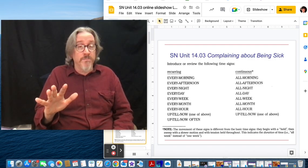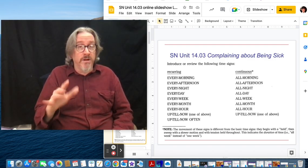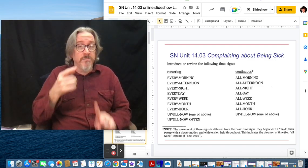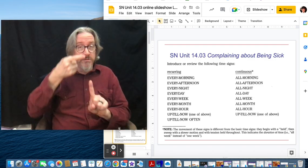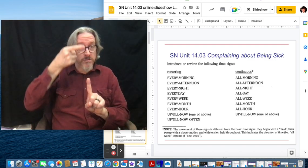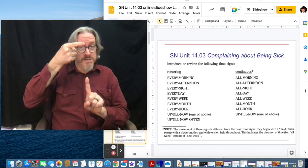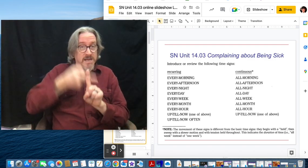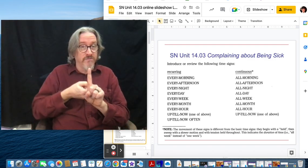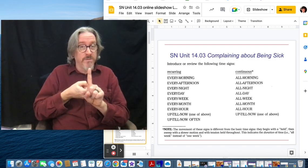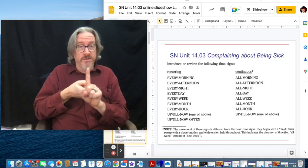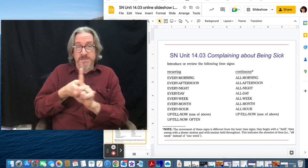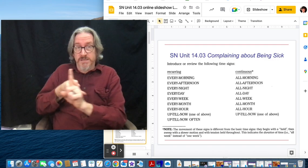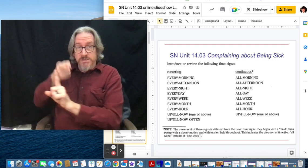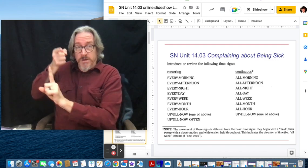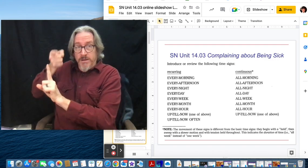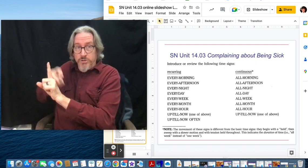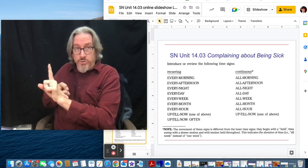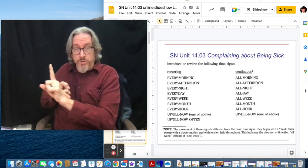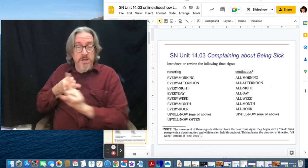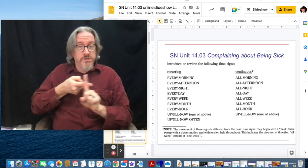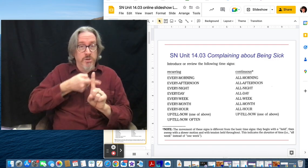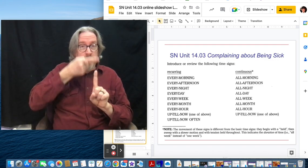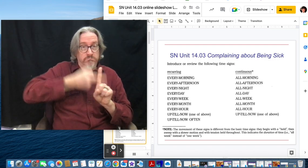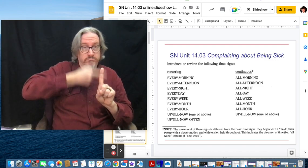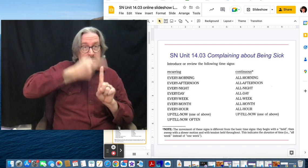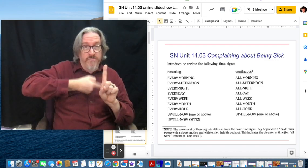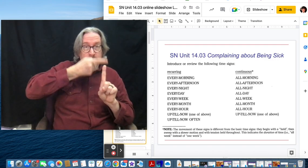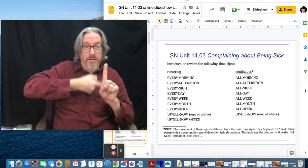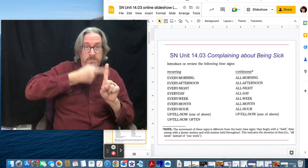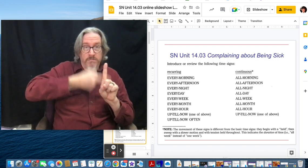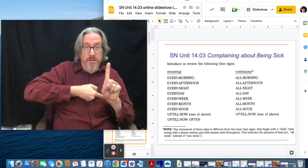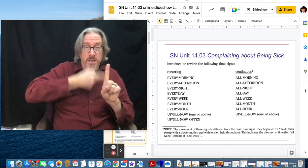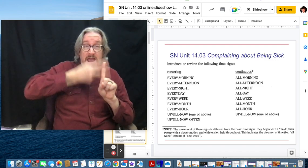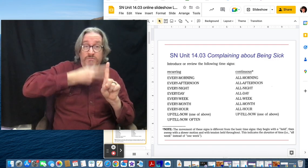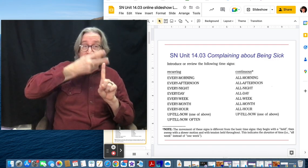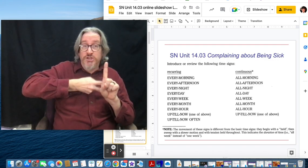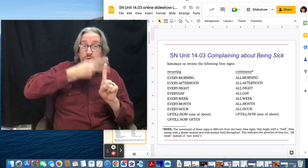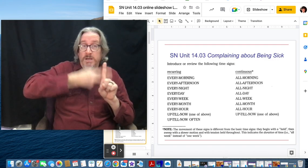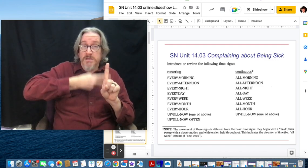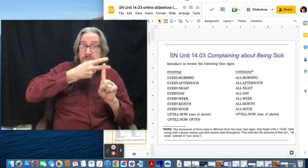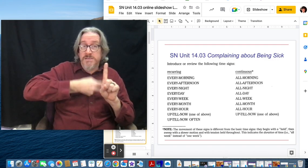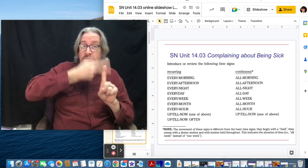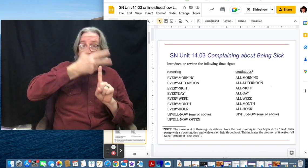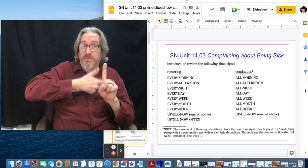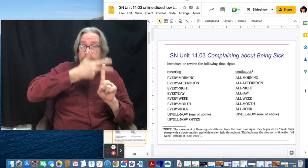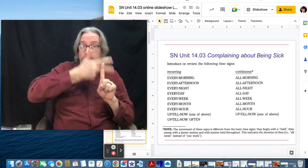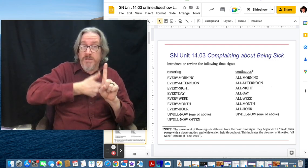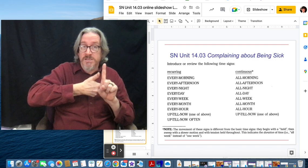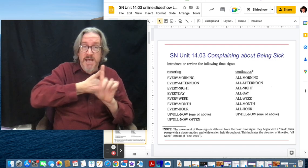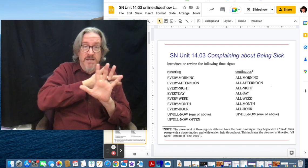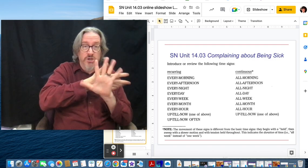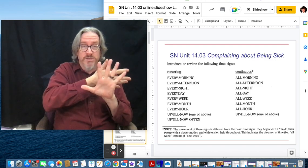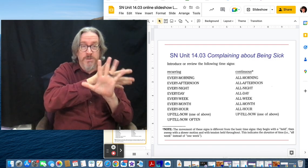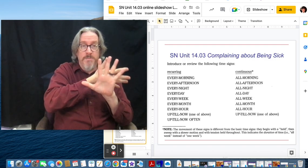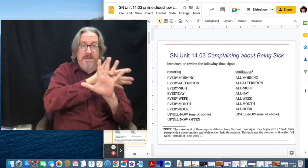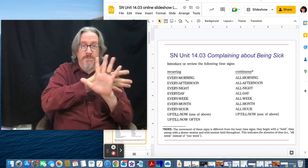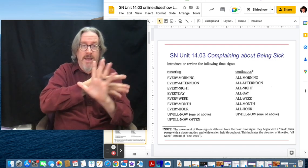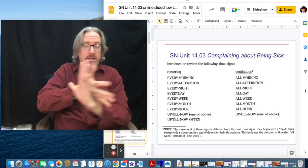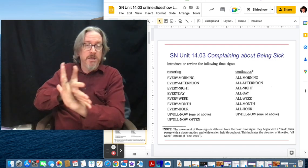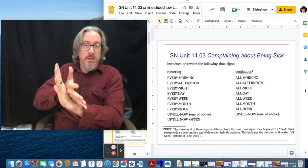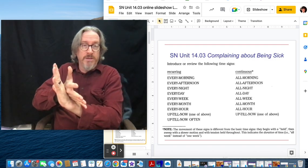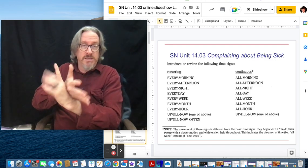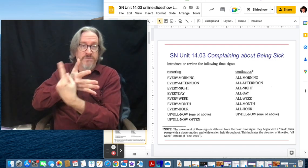Every month, the sign for month is this, right? So every month, every 2 months, every 3 months. And it's always going to be back